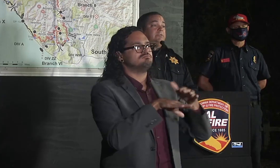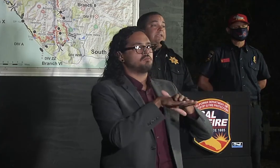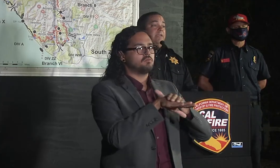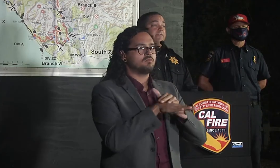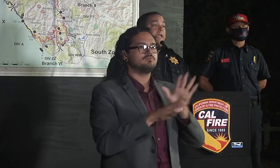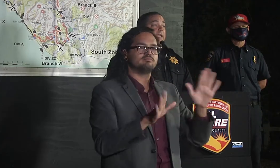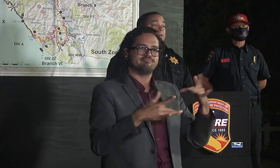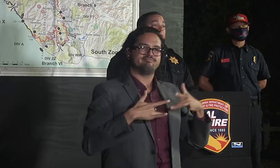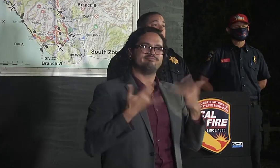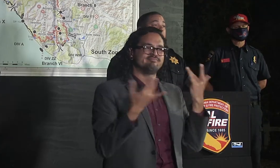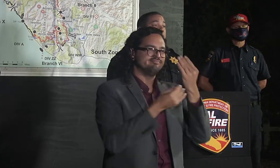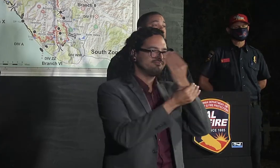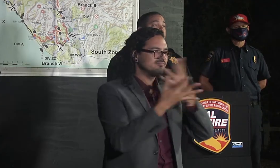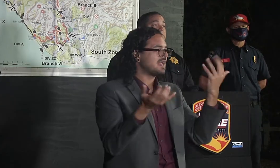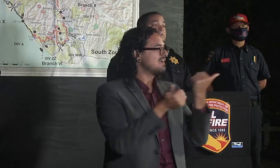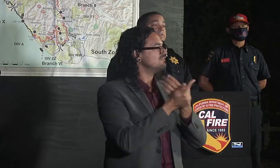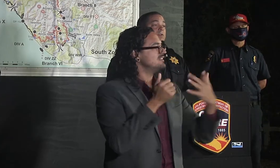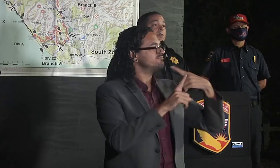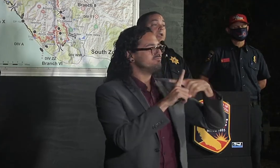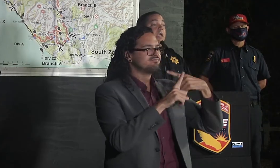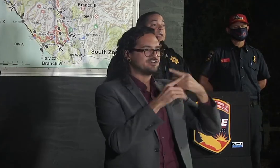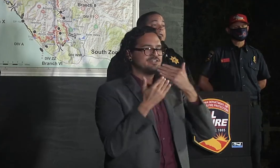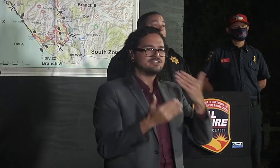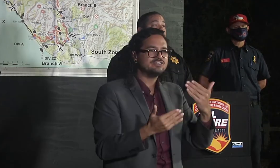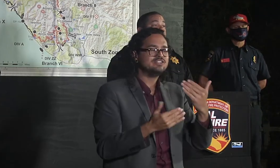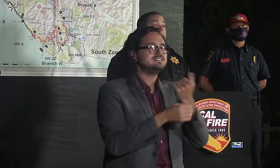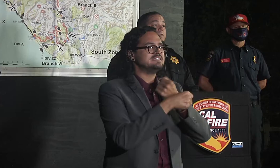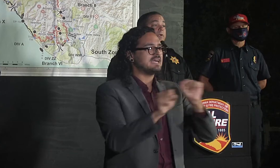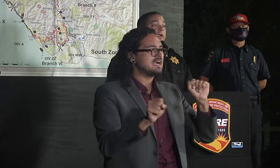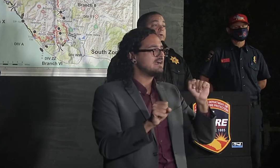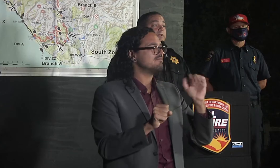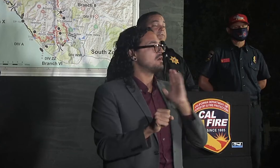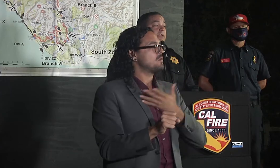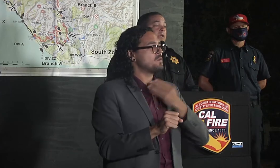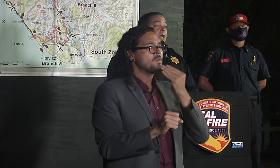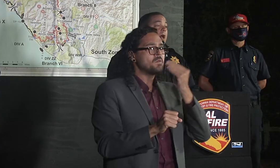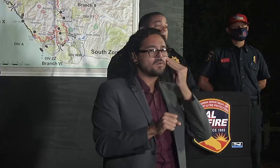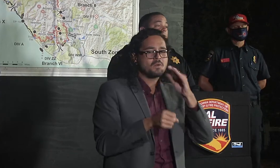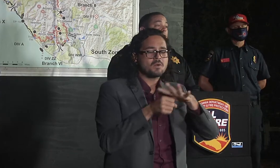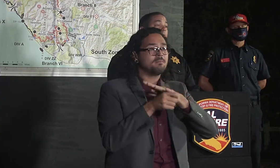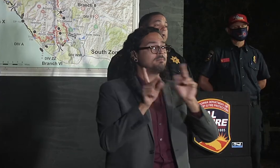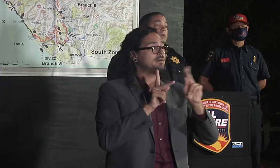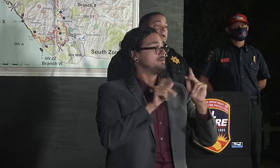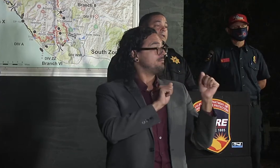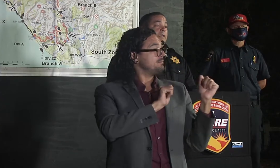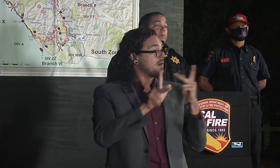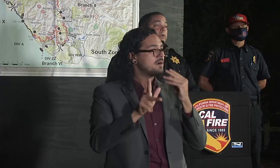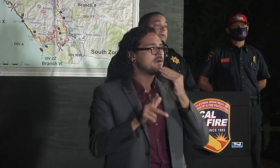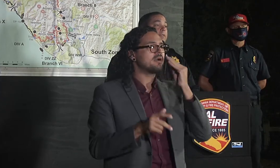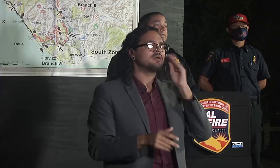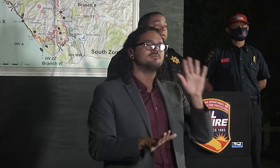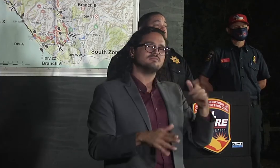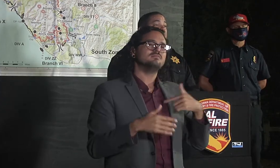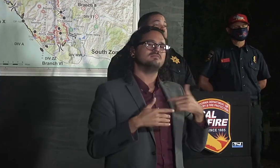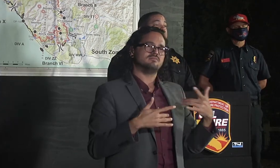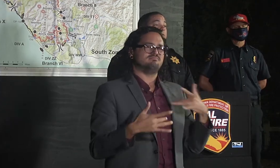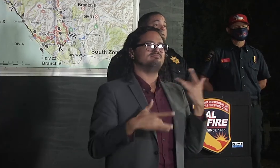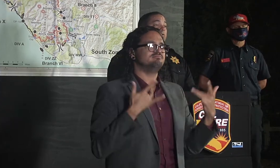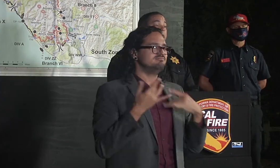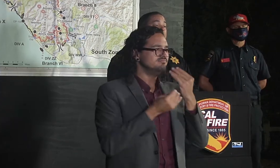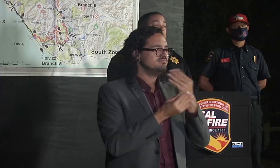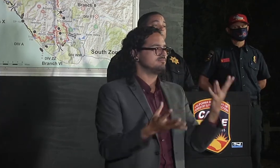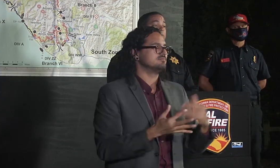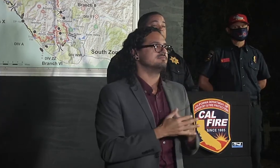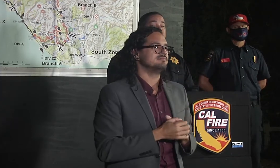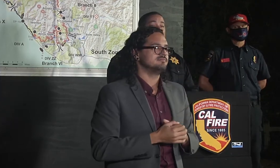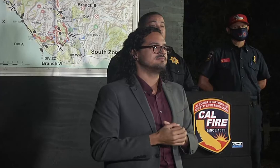good, safe, and we are happy that our residents are getting back to their areas. We want to again reiterate the fact that if